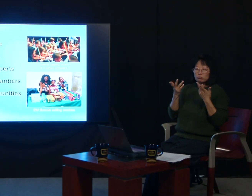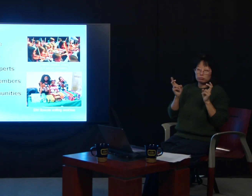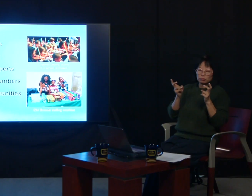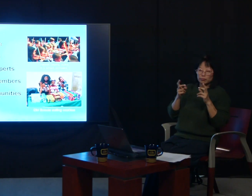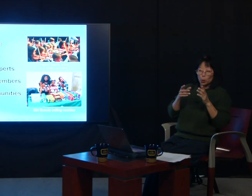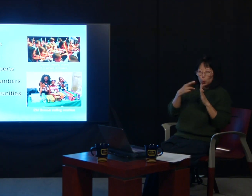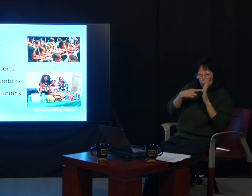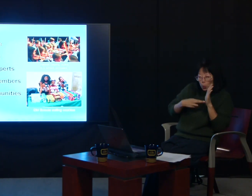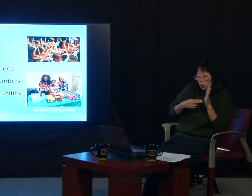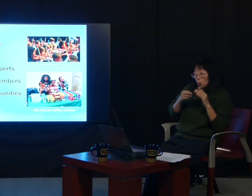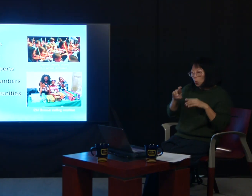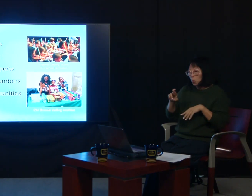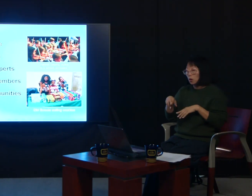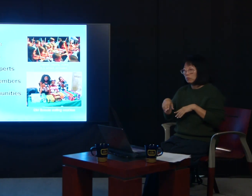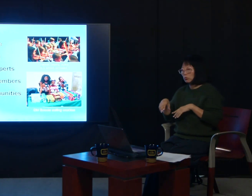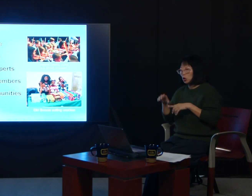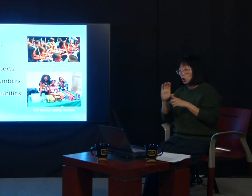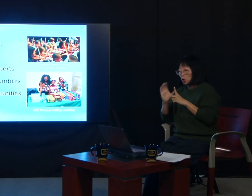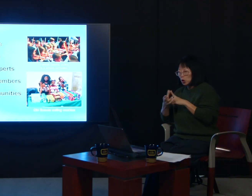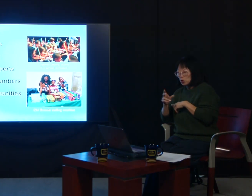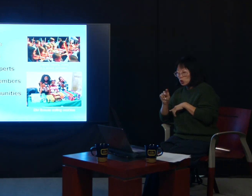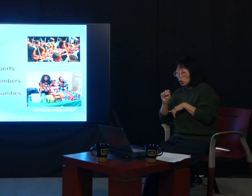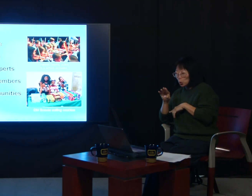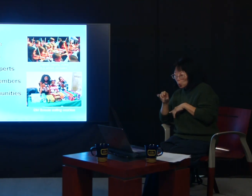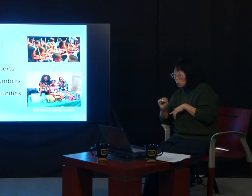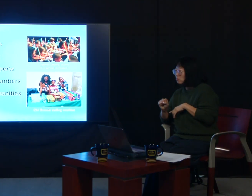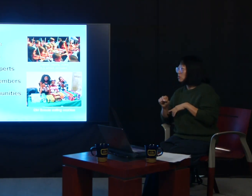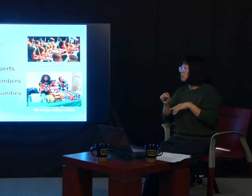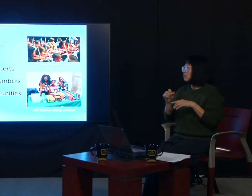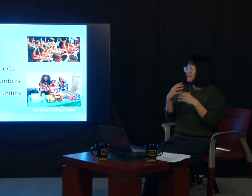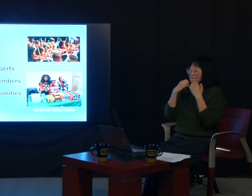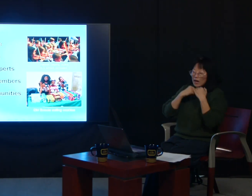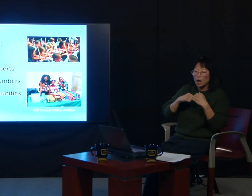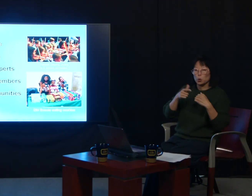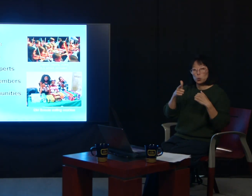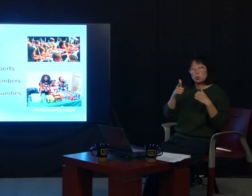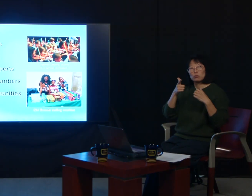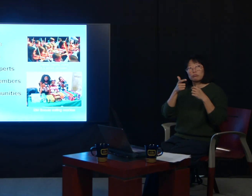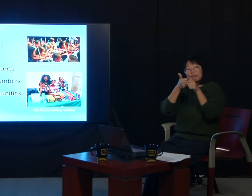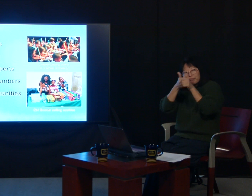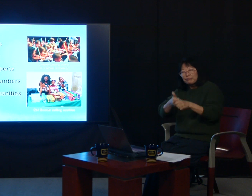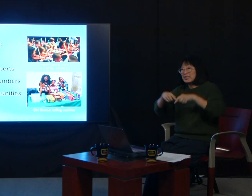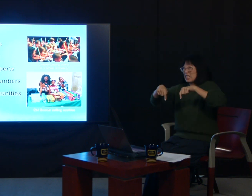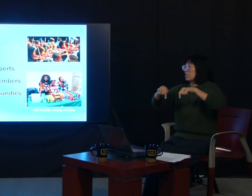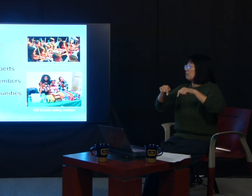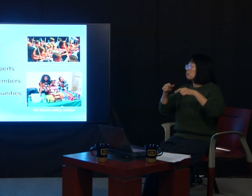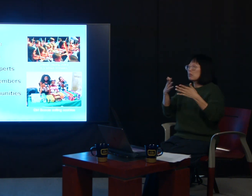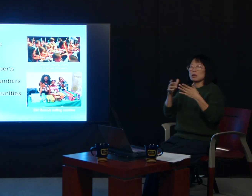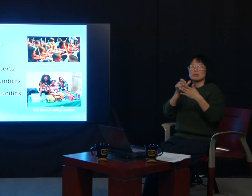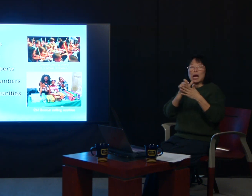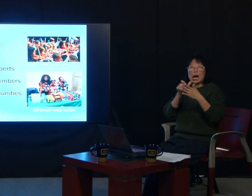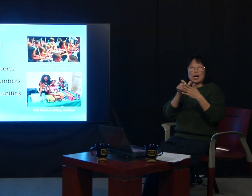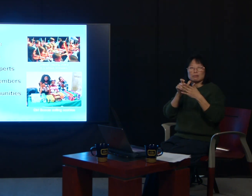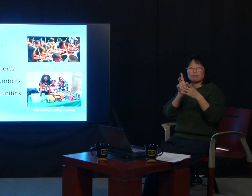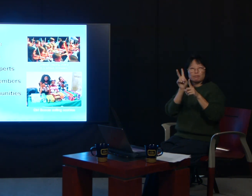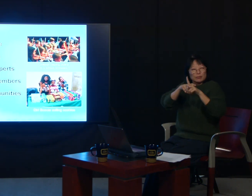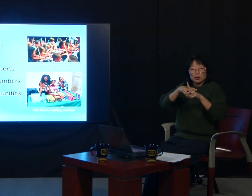Whatever rules or cultural norms that exist or values that you adhere to here are not